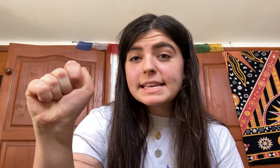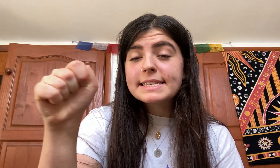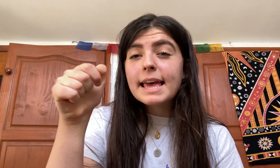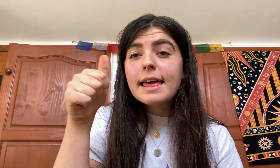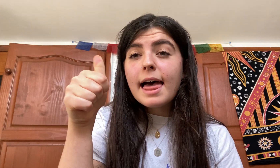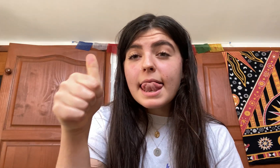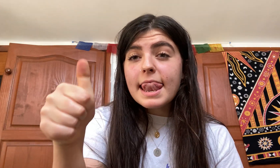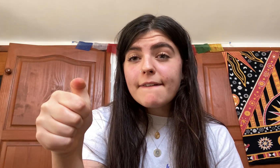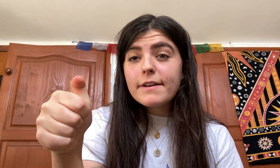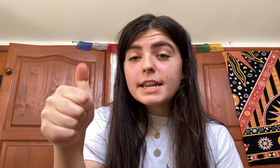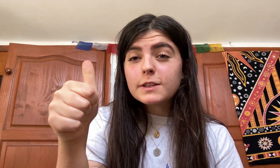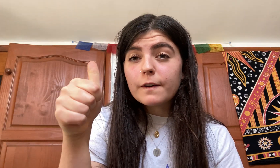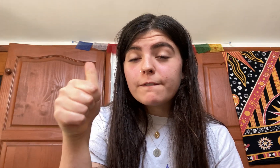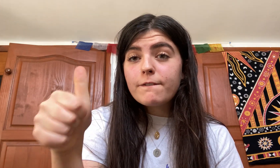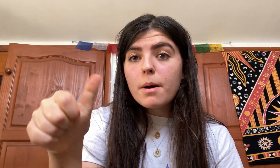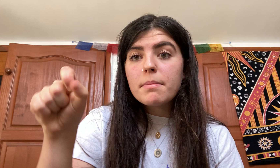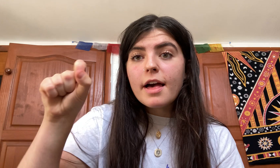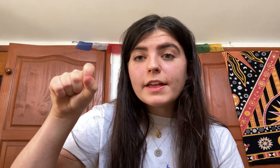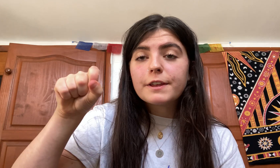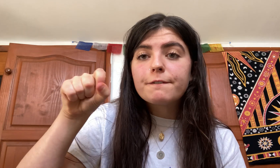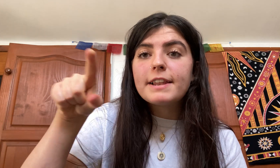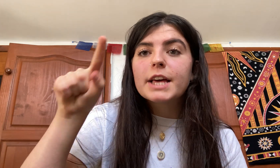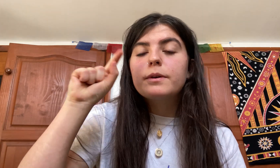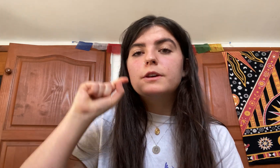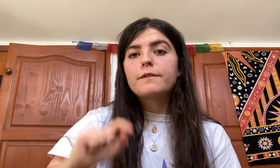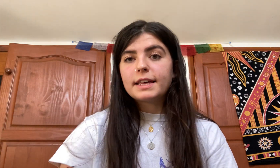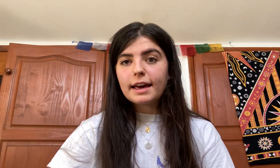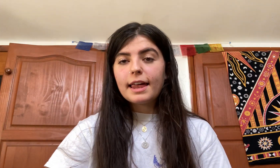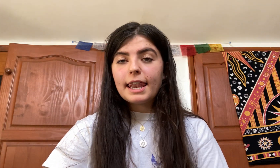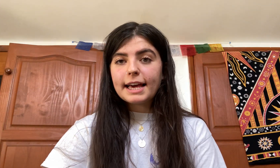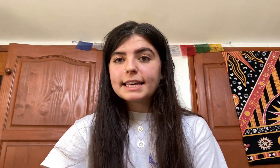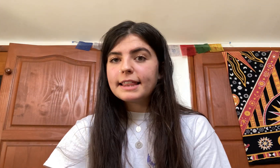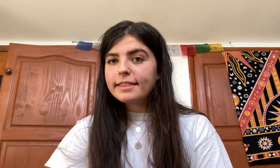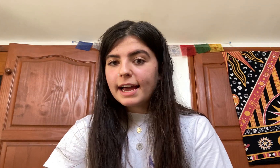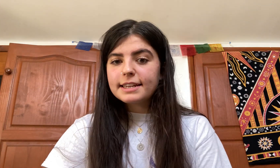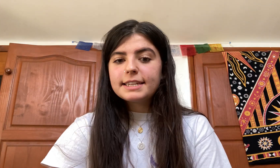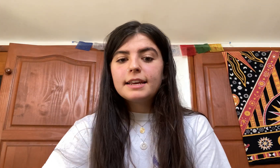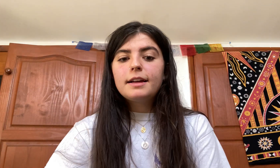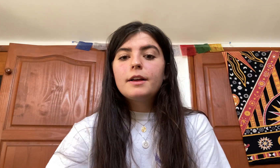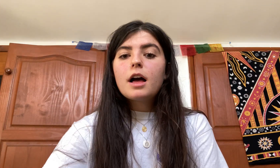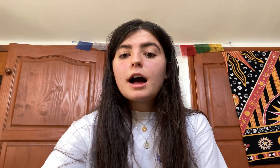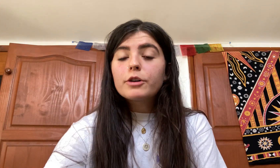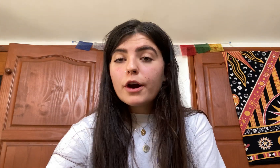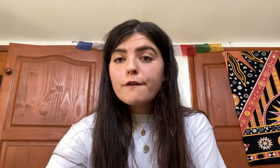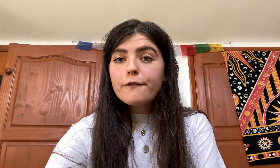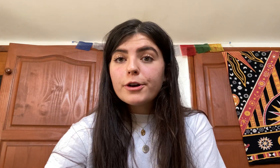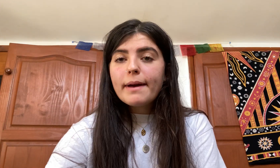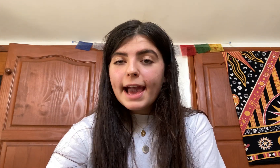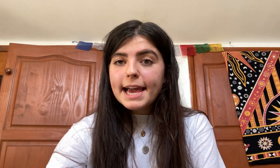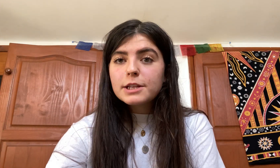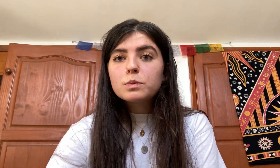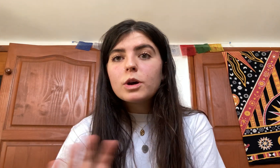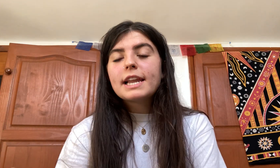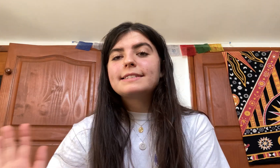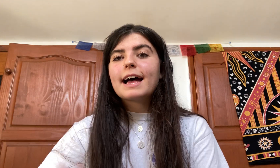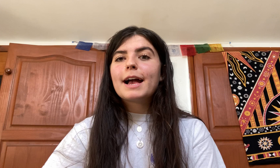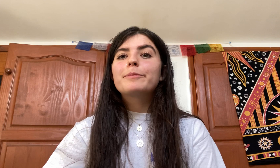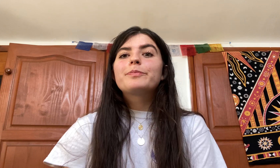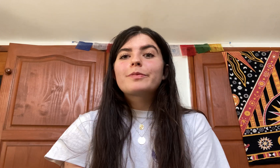fist, 11 is your thumb, and then you flick with your finger like that. I'll go through age one last time,